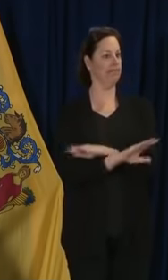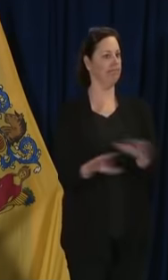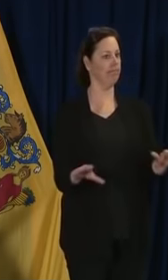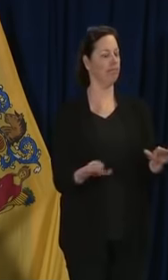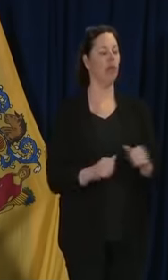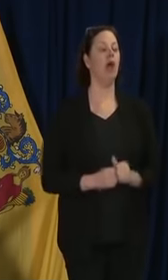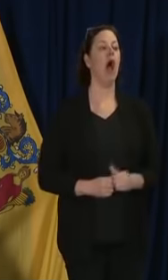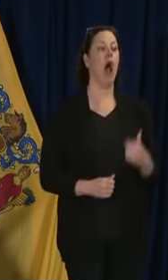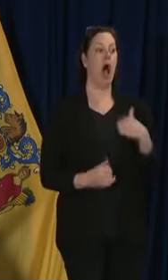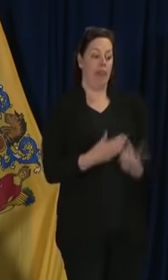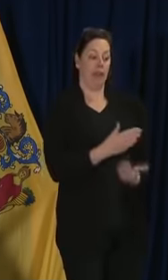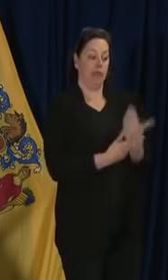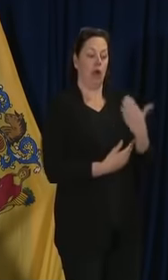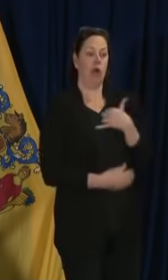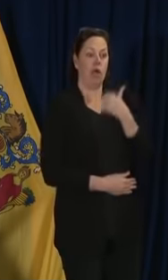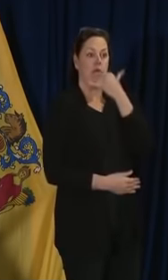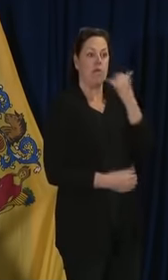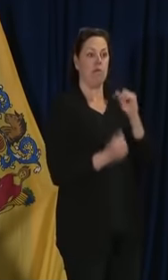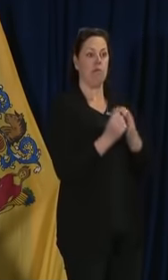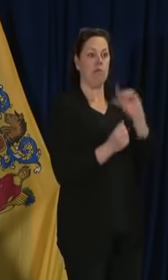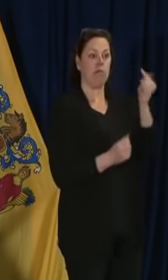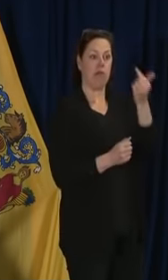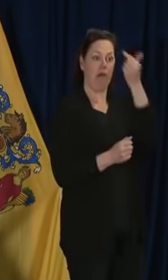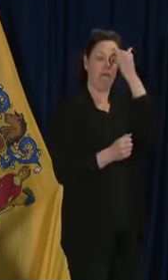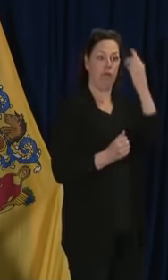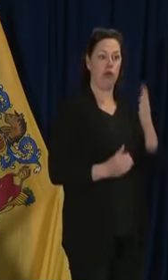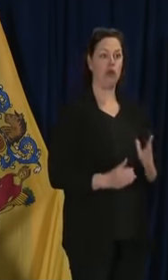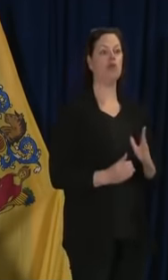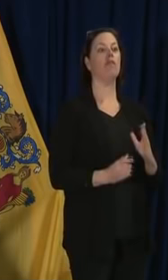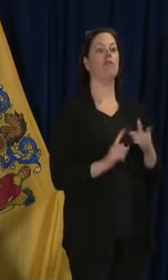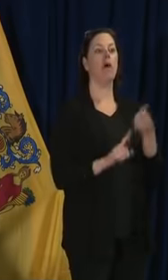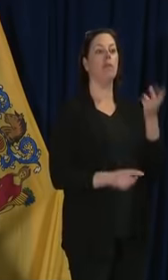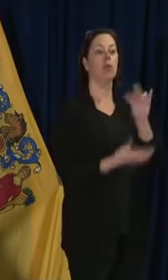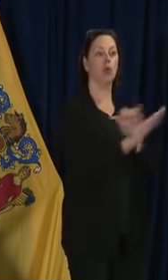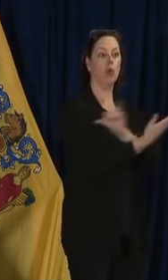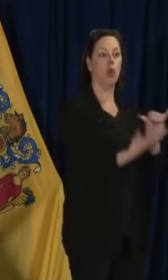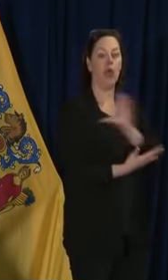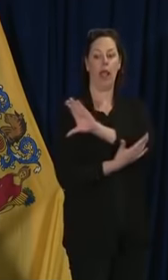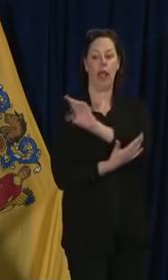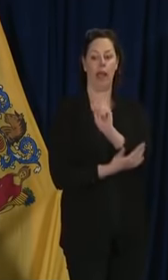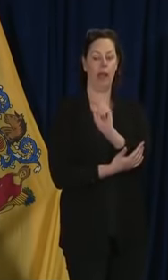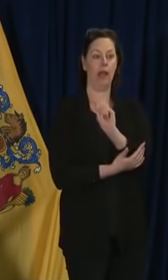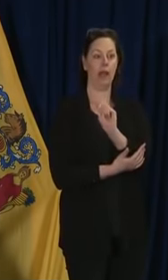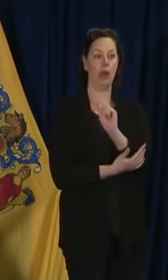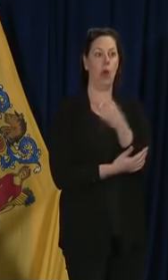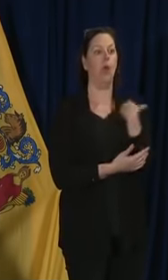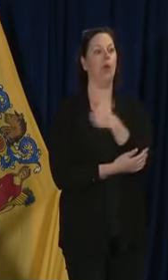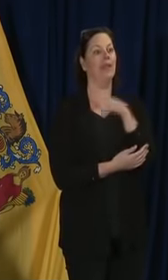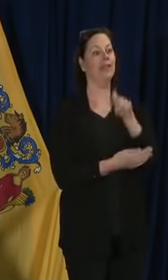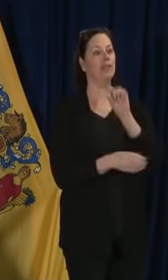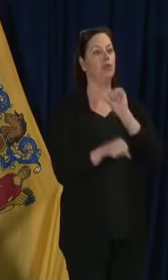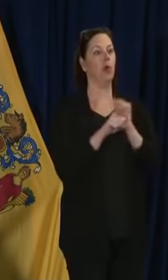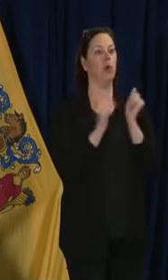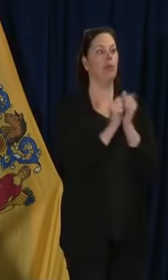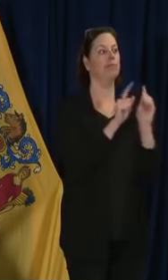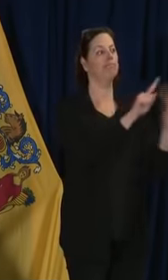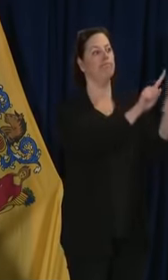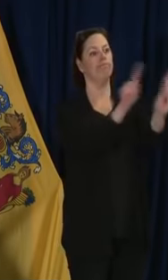New York Governor Andrew Cuomo and Connecticut Governor Ned Lamont, we need to act regionally and cooperatively and